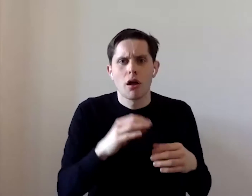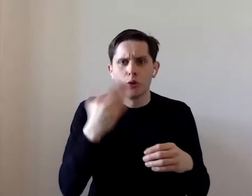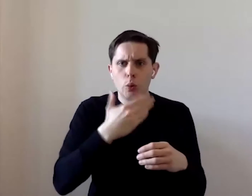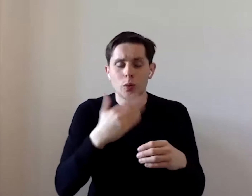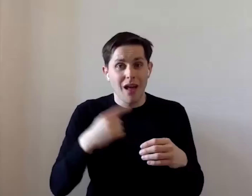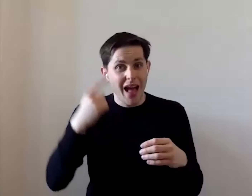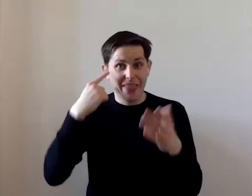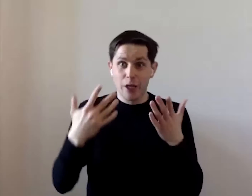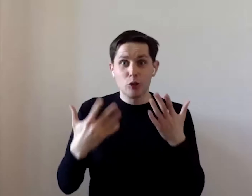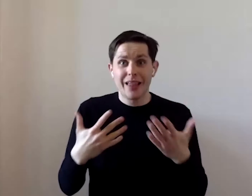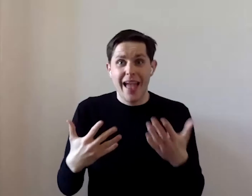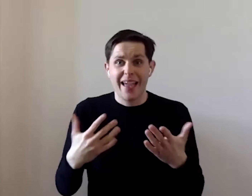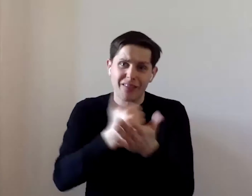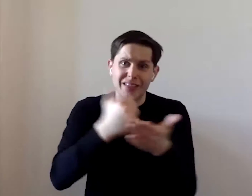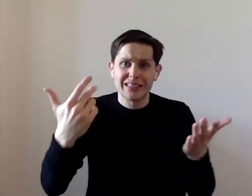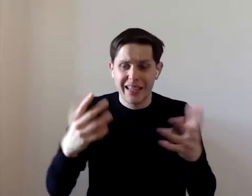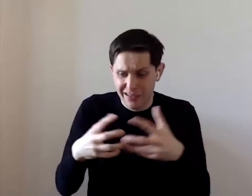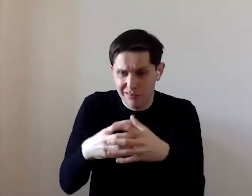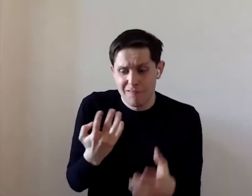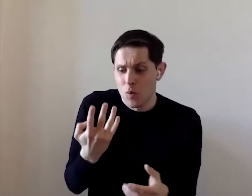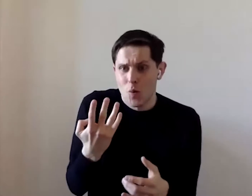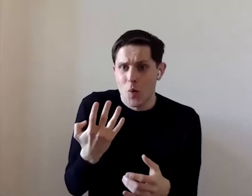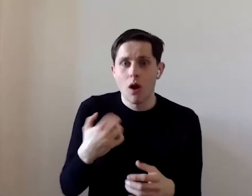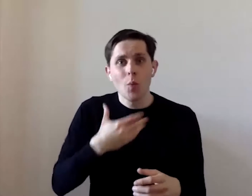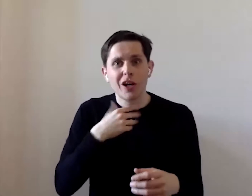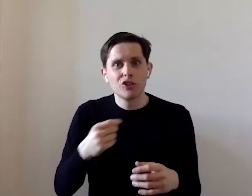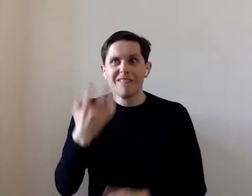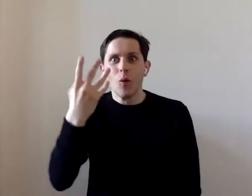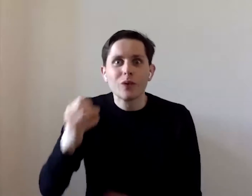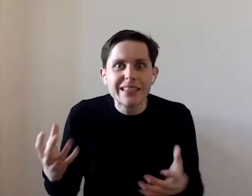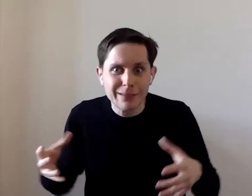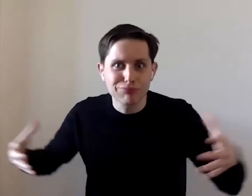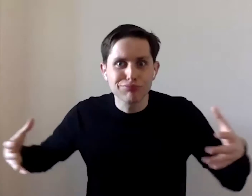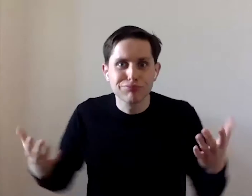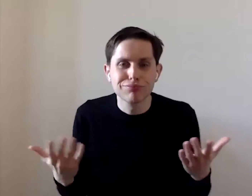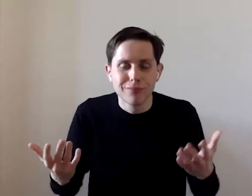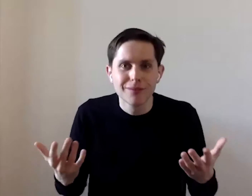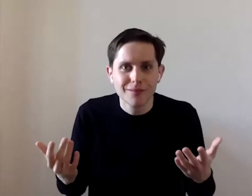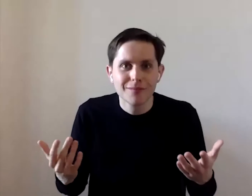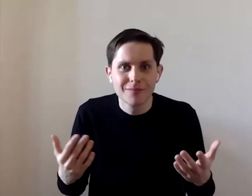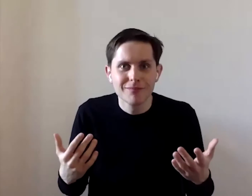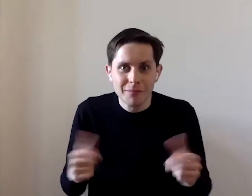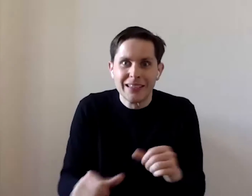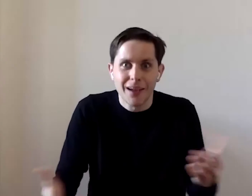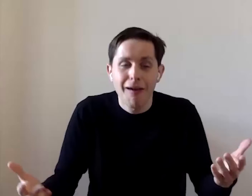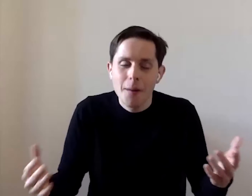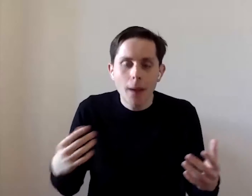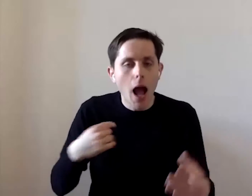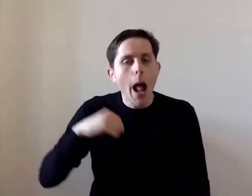schools themselves. Because I think, you know, us coming together like this today, I think is brilliant. And if we had 10 times more of us, it'd be